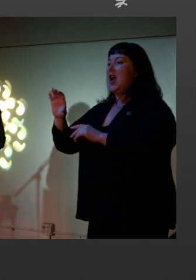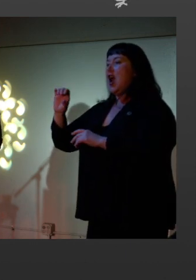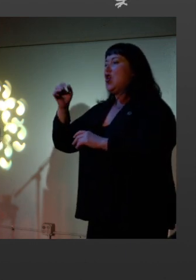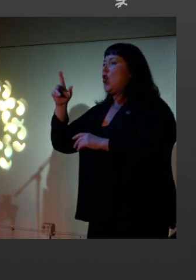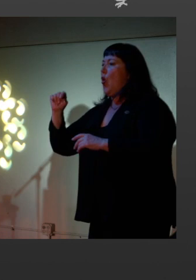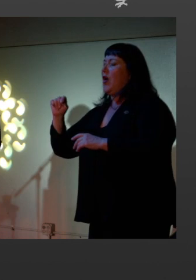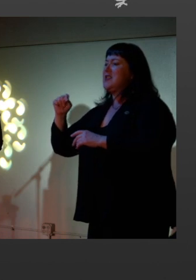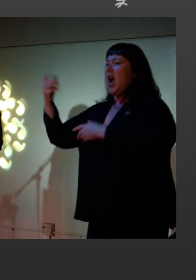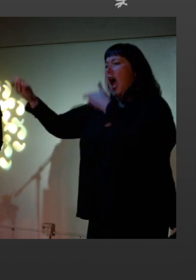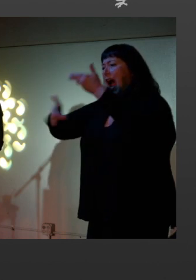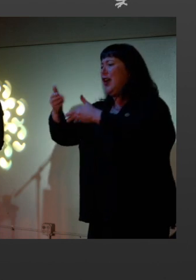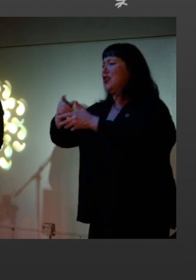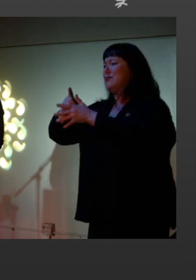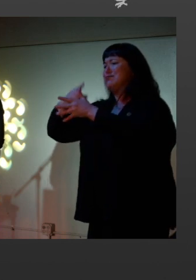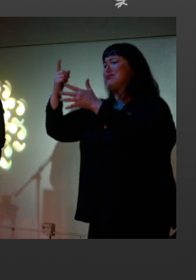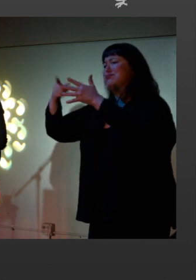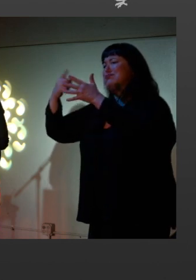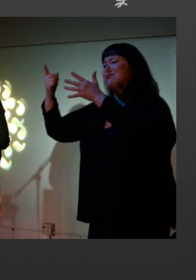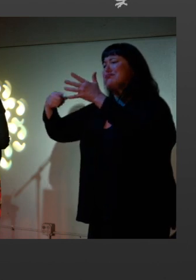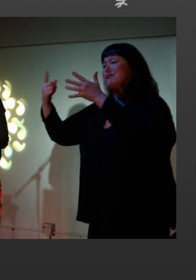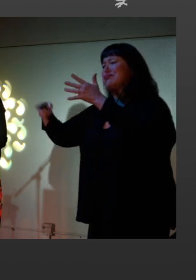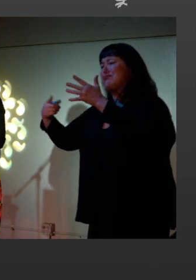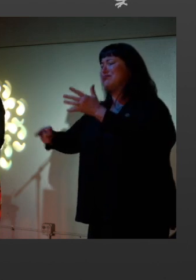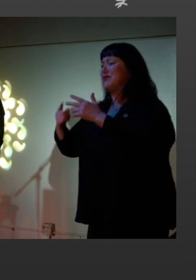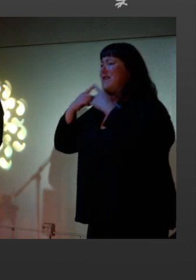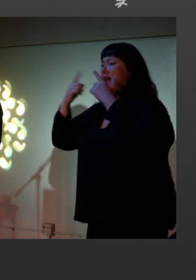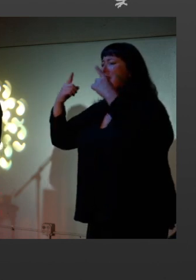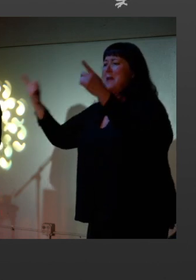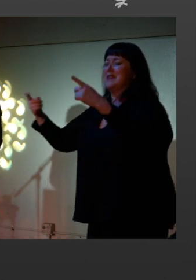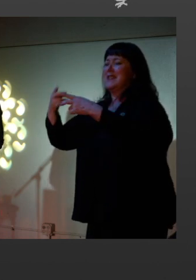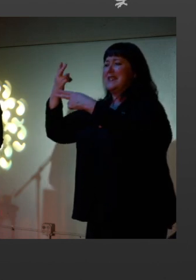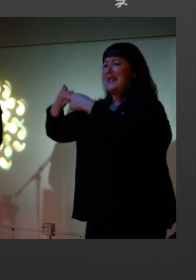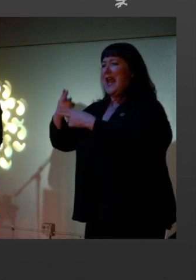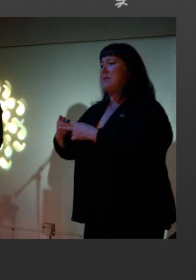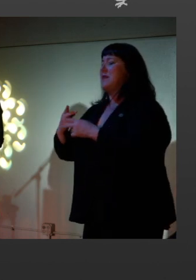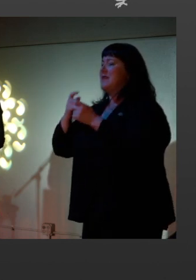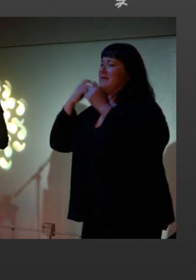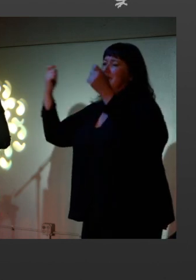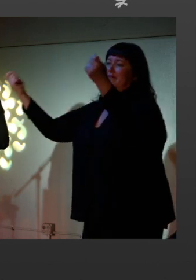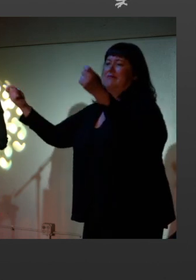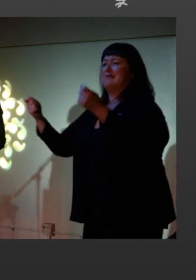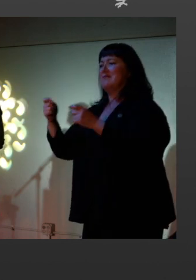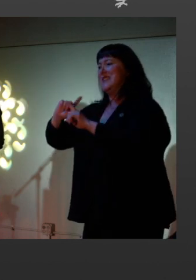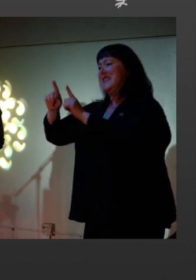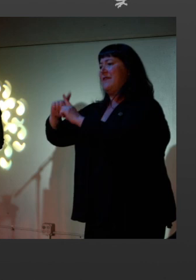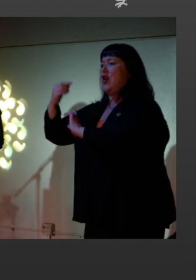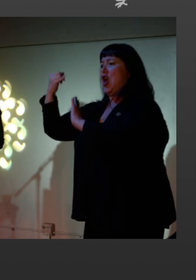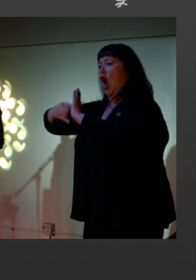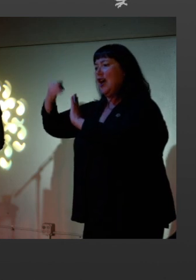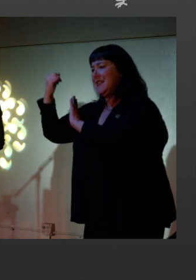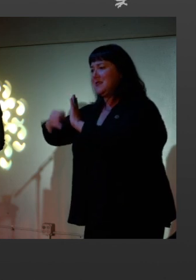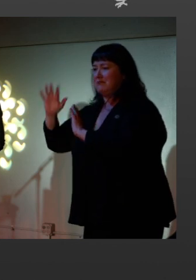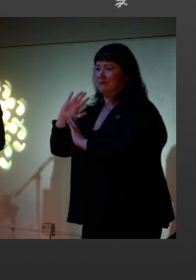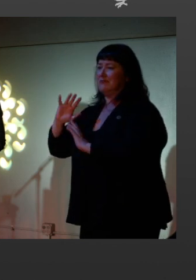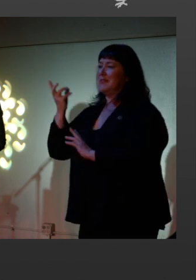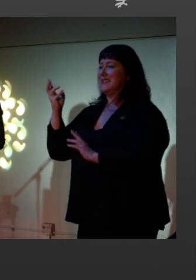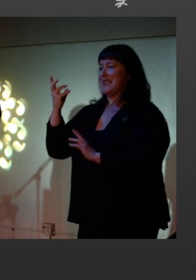Brahe, Josef Kepler, Elizabeth Jane Weston, and many of the most celebrated Mannerist artists of the 16th